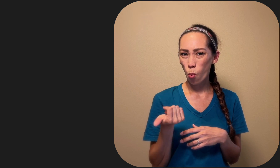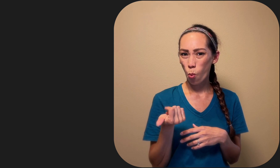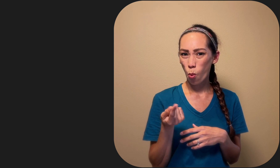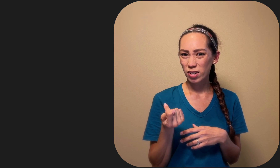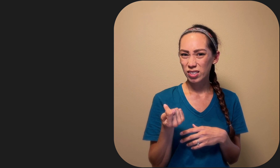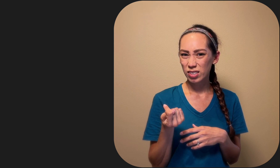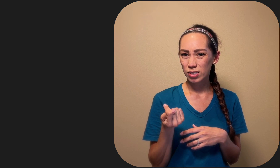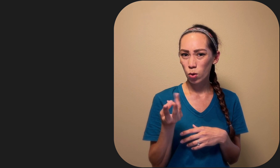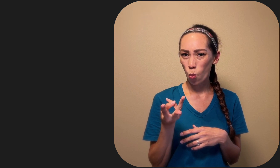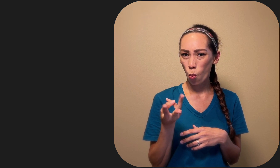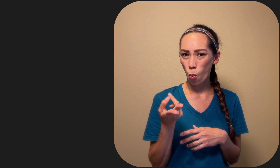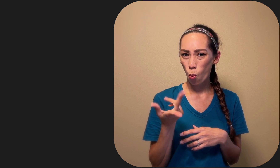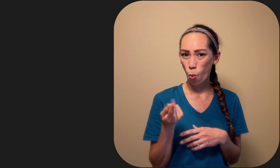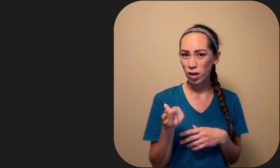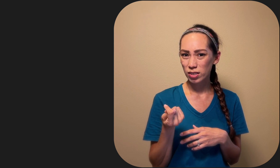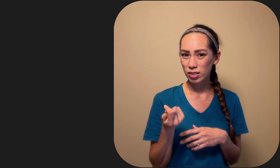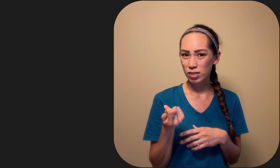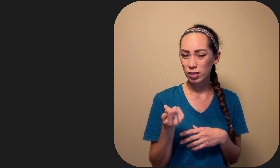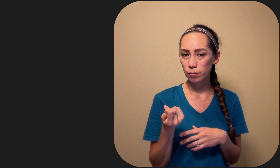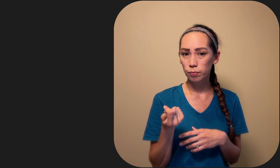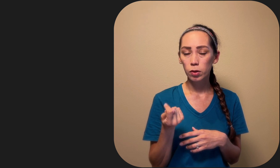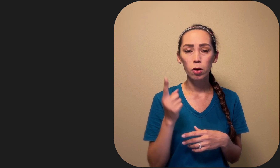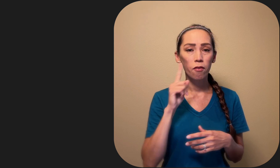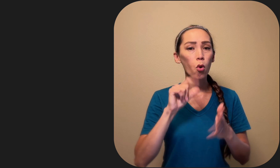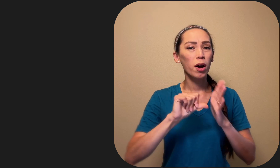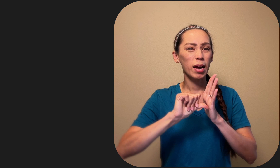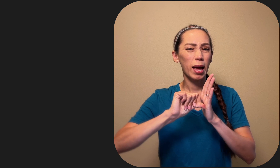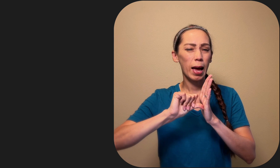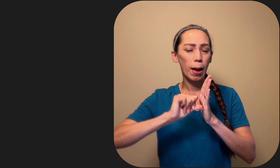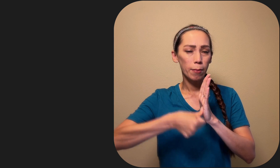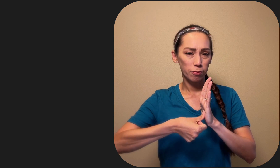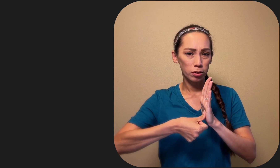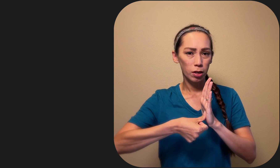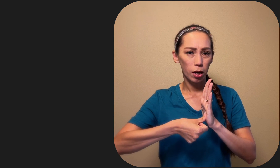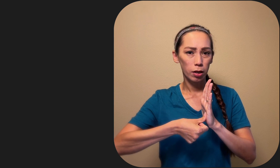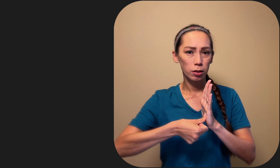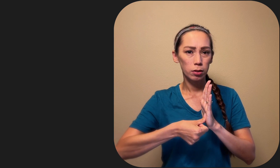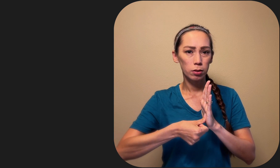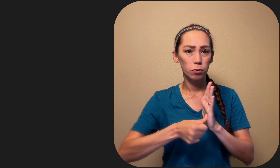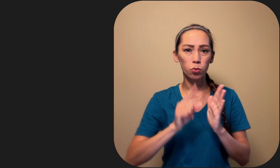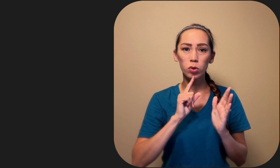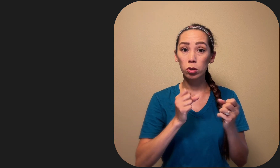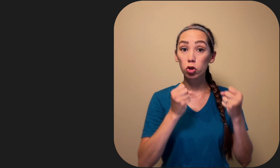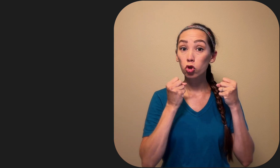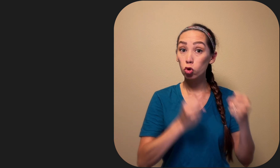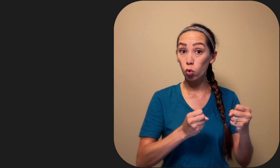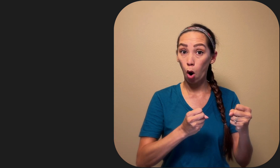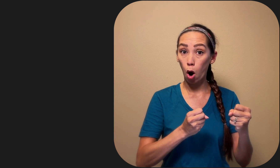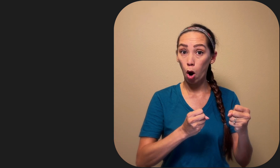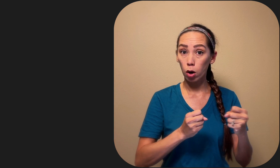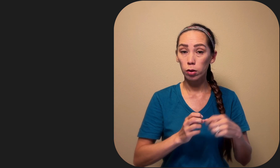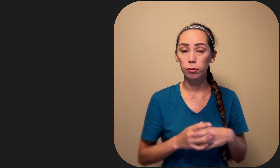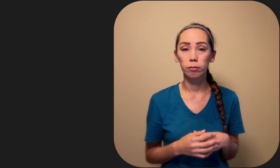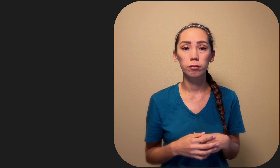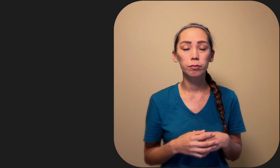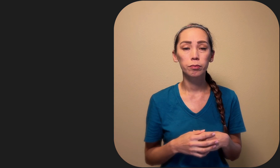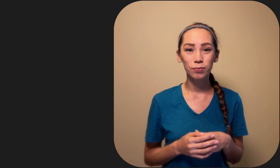and it's spelled for emphasizing, so it's much more strong.